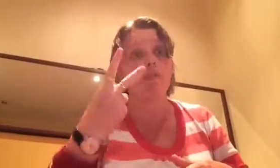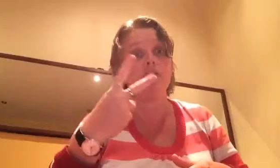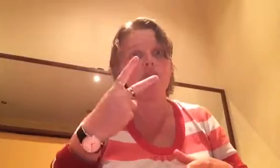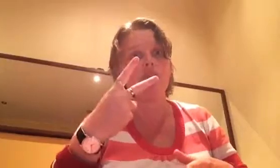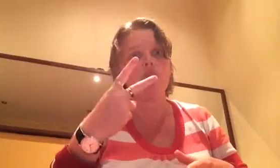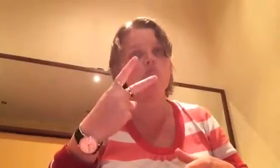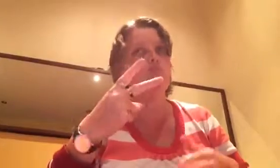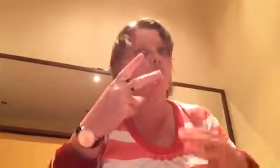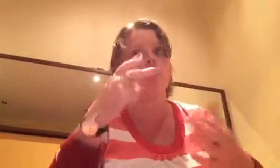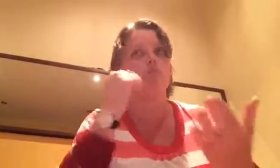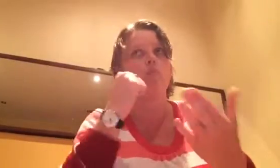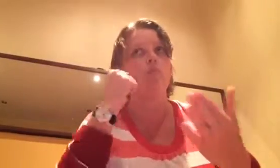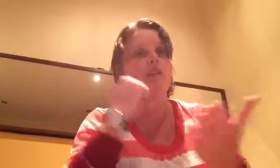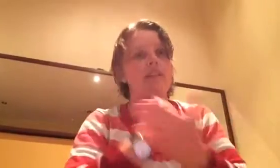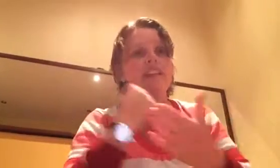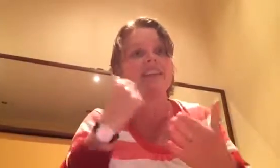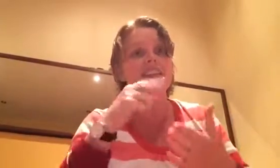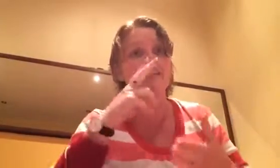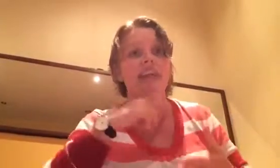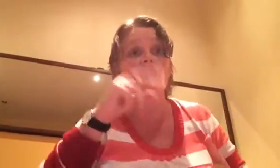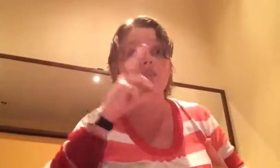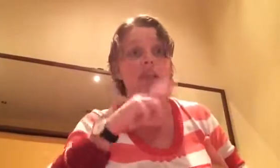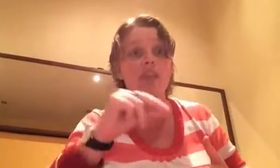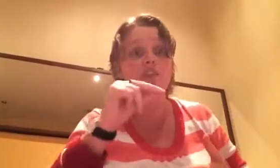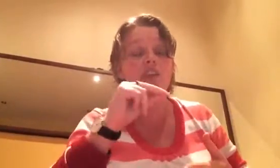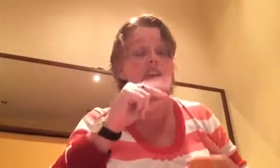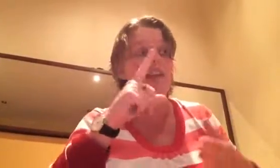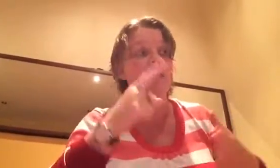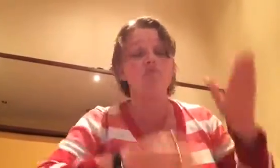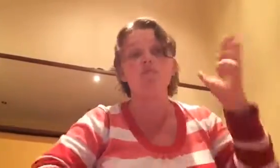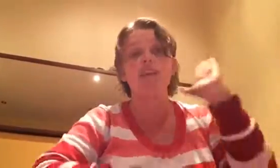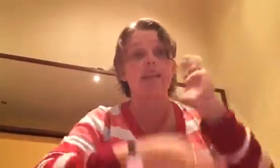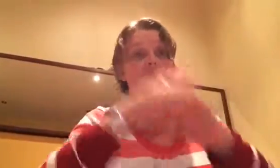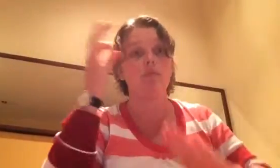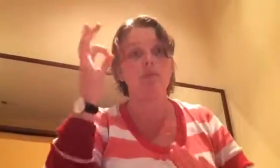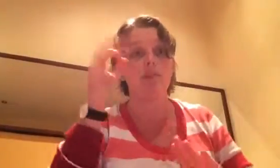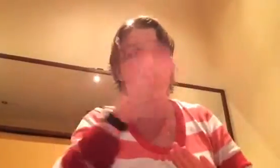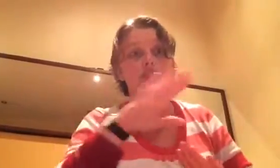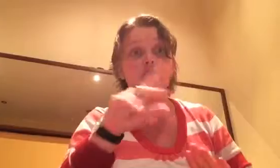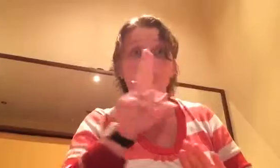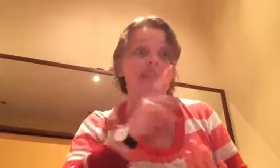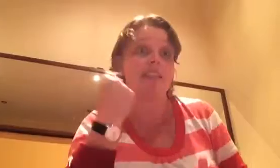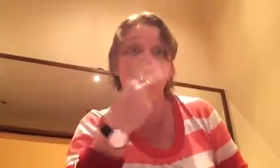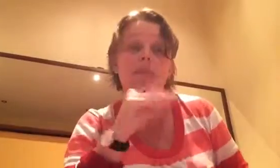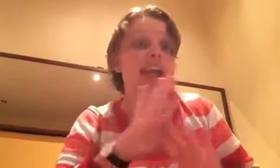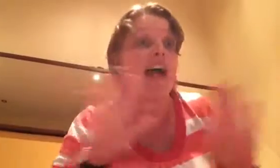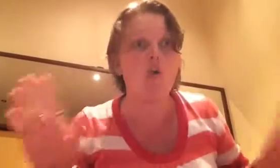both works fantastic, and the speech is really improving of children that didn't speak at